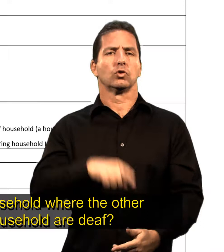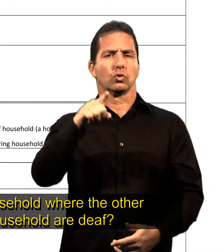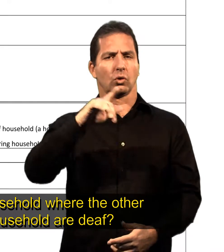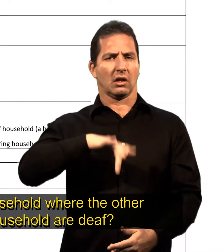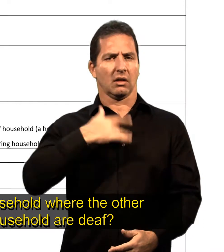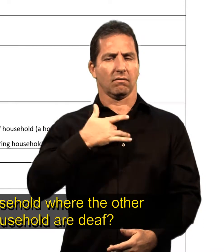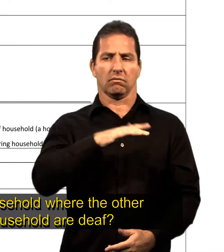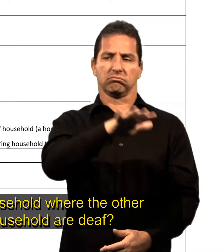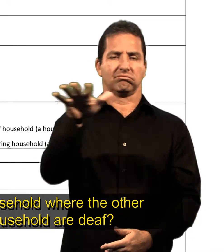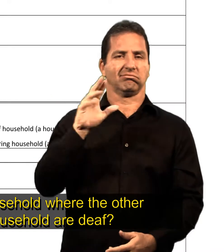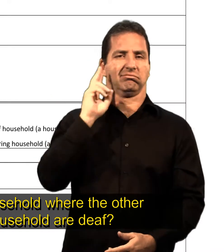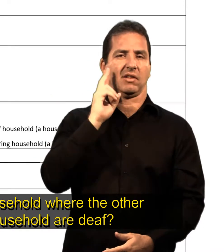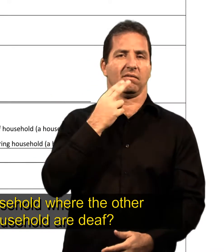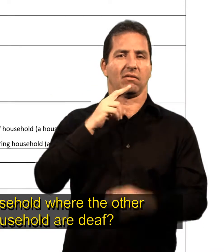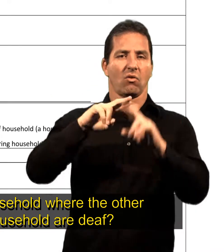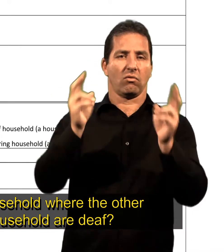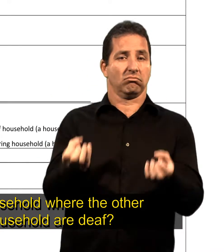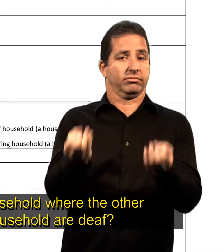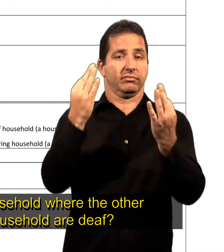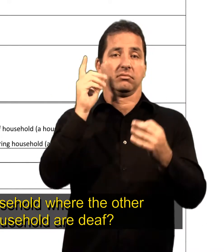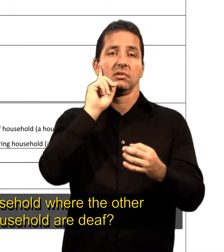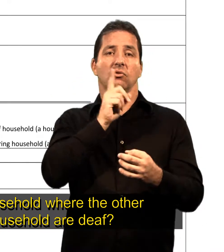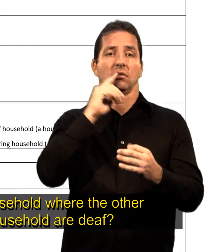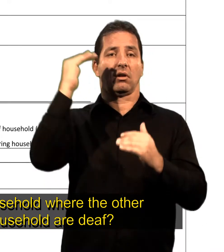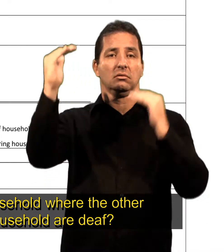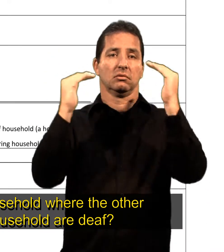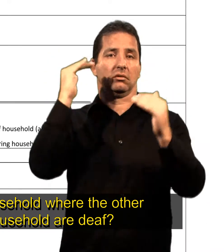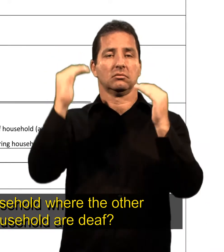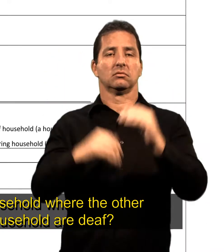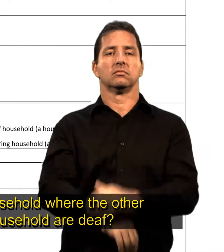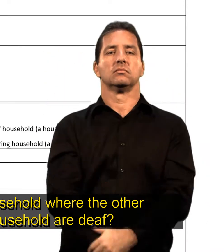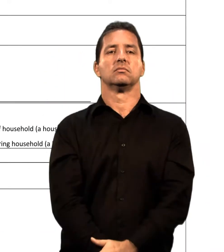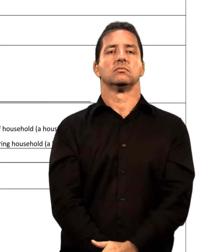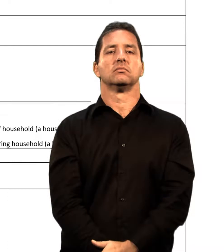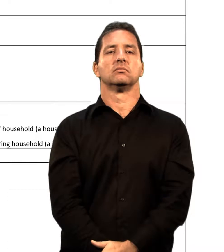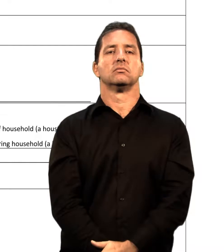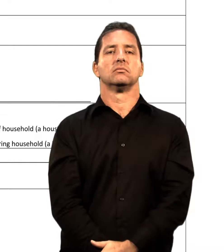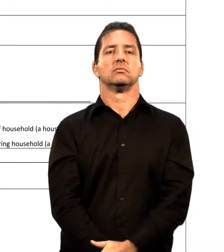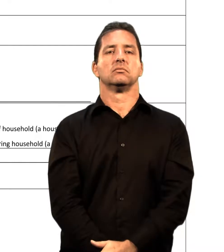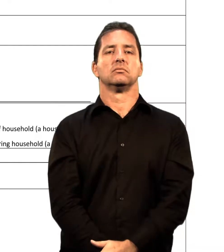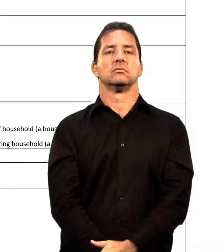Do you live in a household where the other adults in the household are deaf?